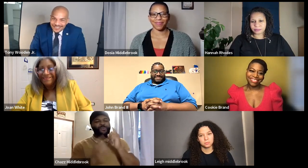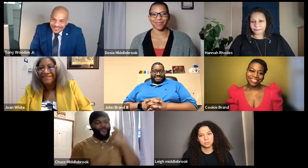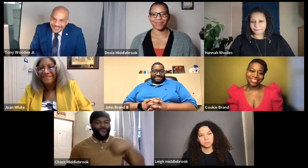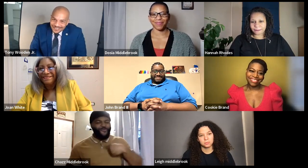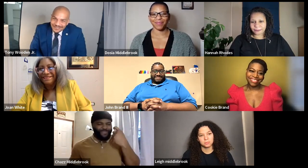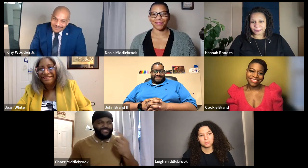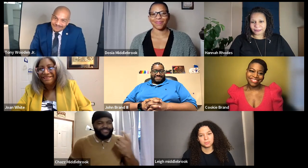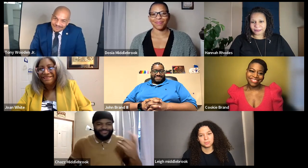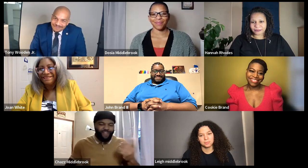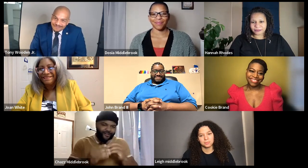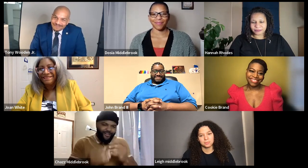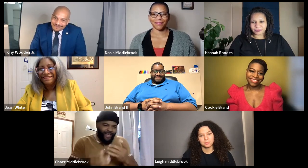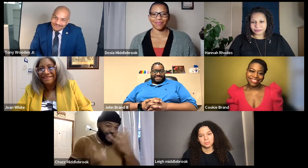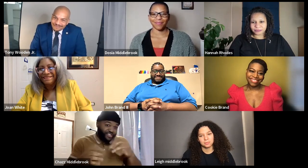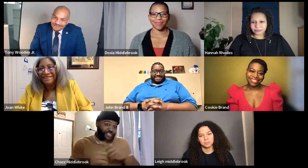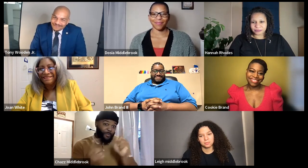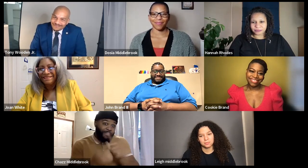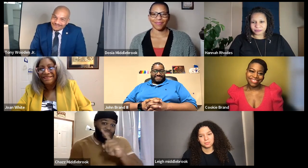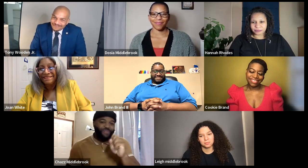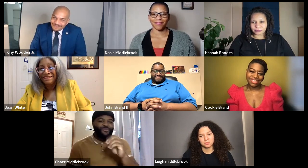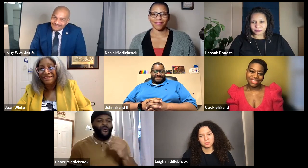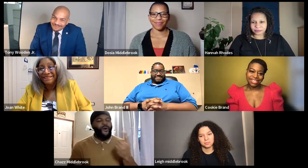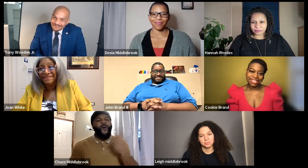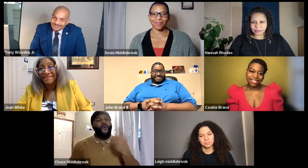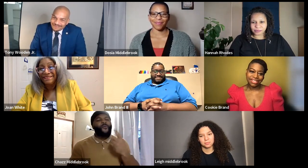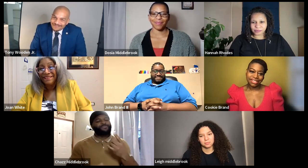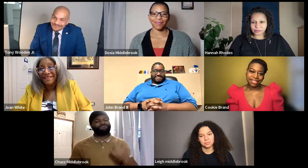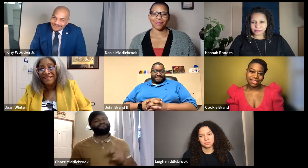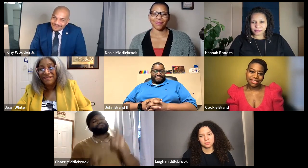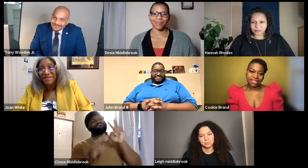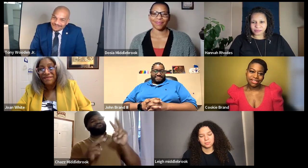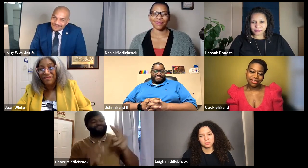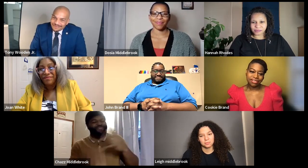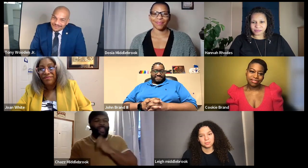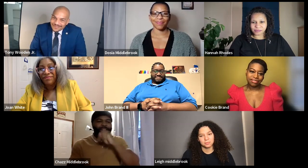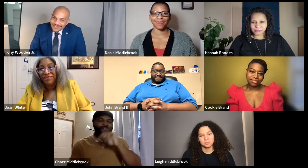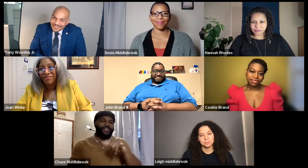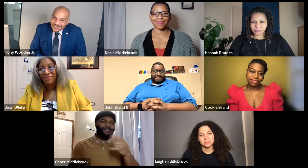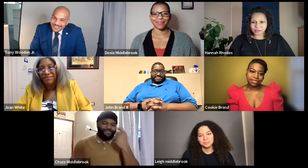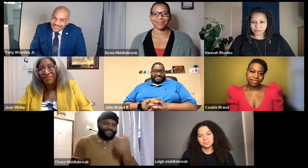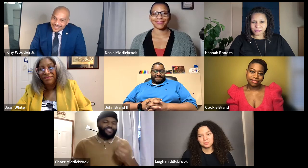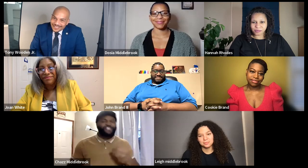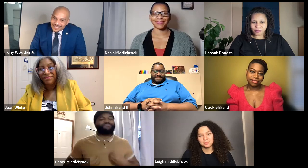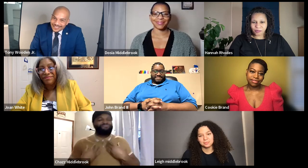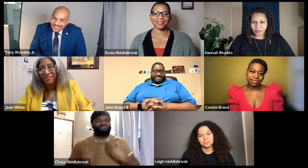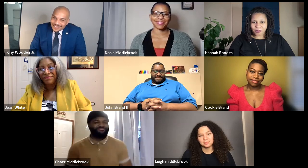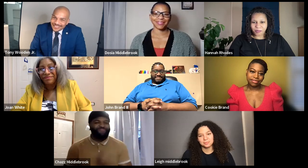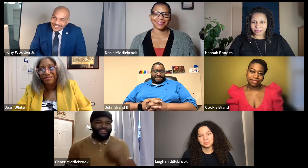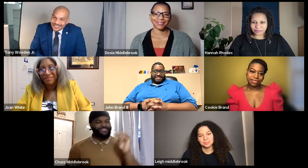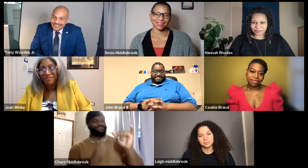grandson. It was very important for me, and that meant a lot to me to have that legacy and that history and be able to be inspired by him